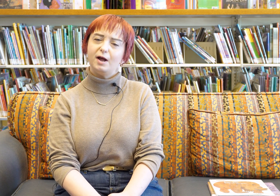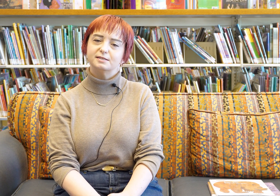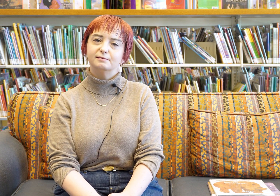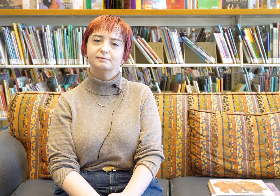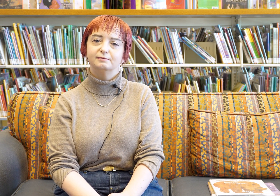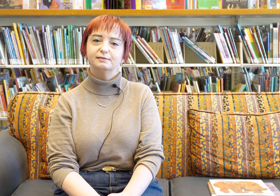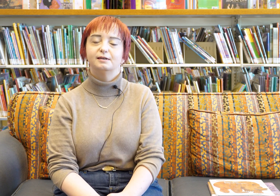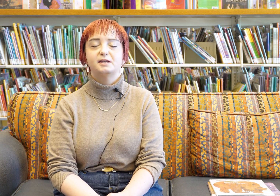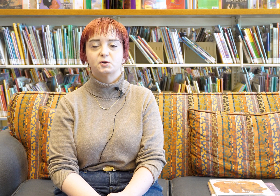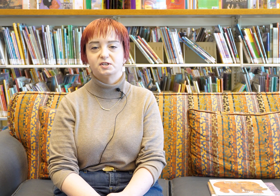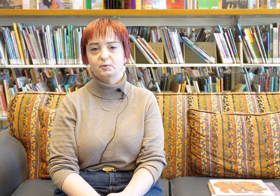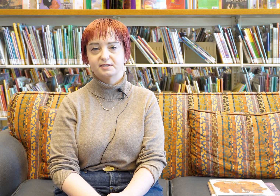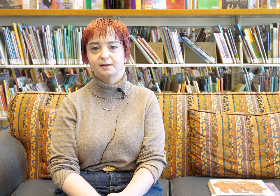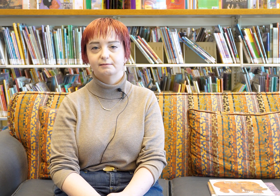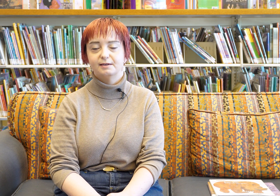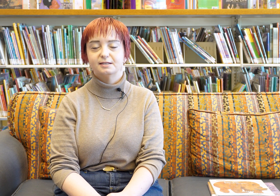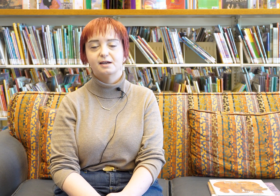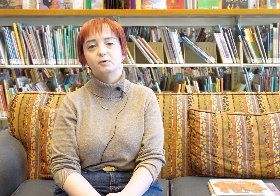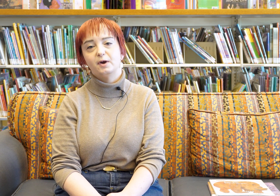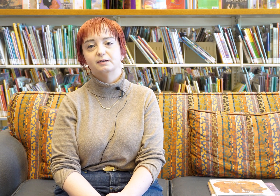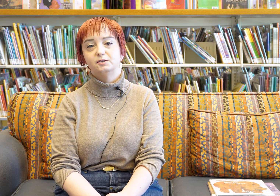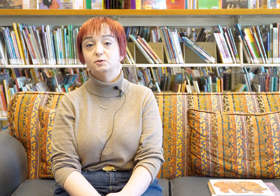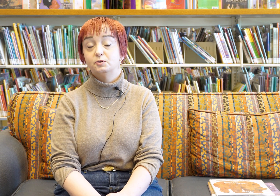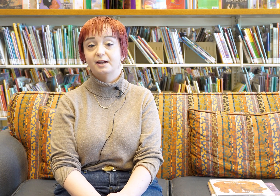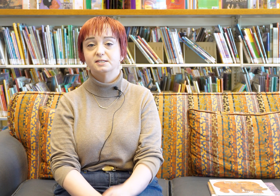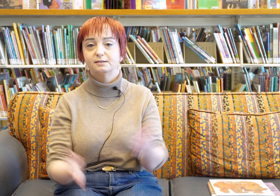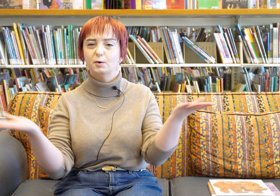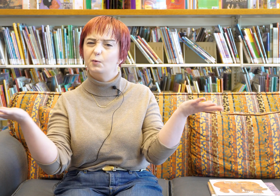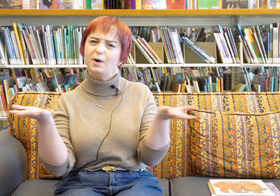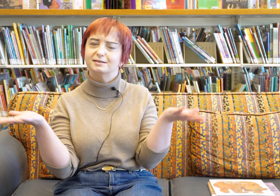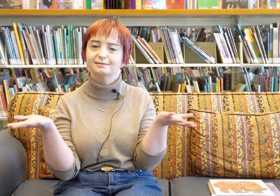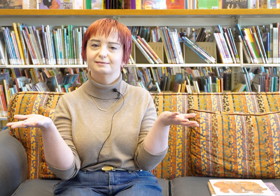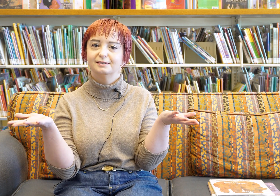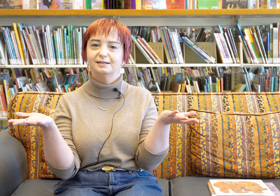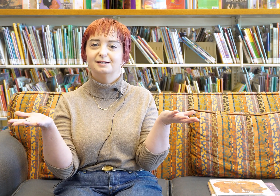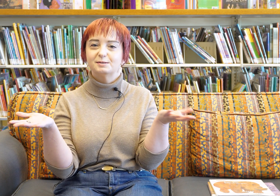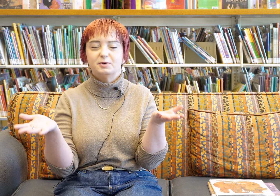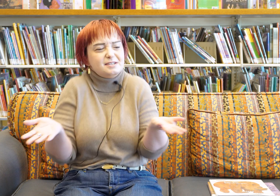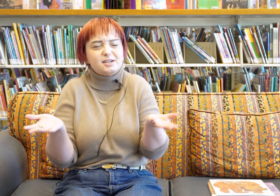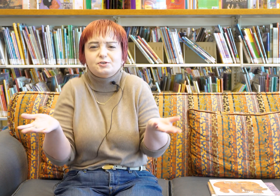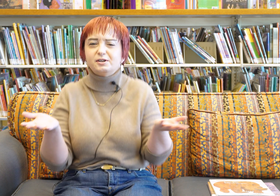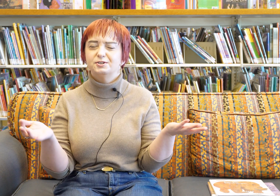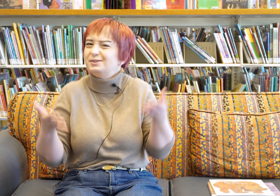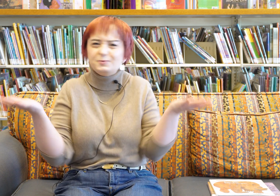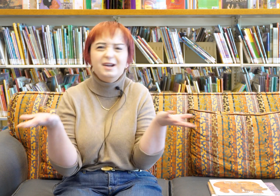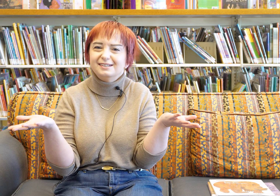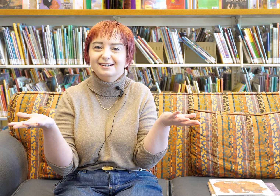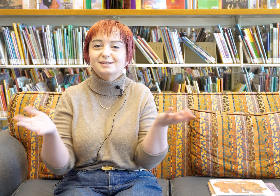what? That's the question we're asking. And the sign for what, you can do it two hands. What? Pretty like you're shrugging your shoulders. What?